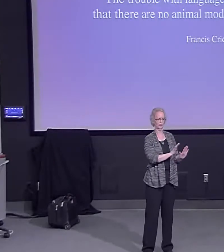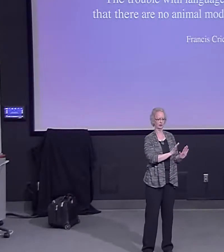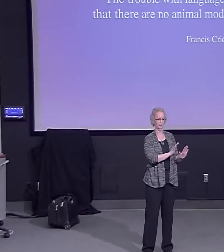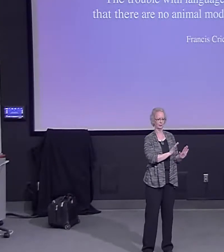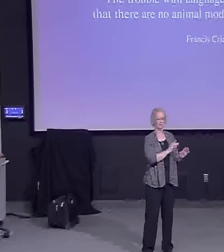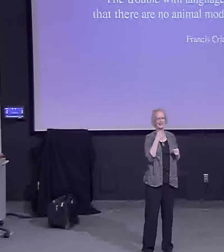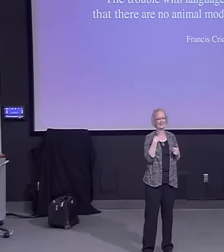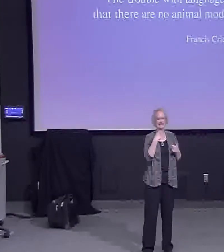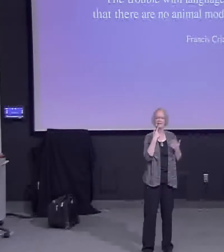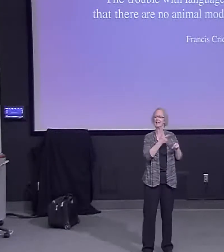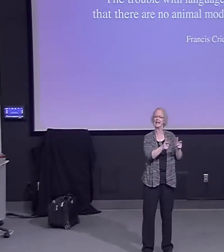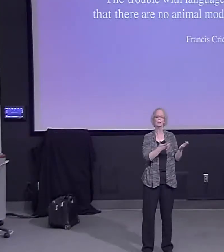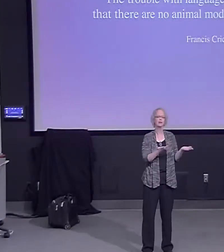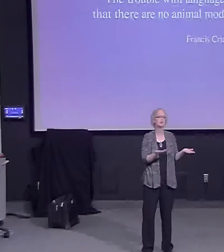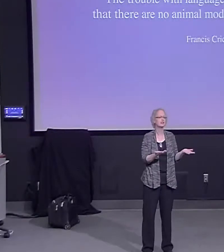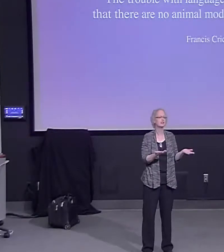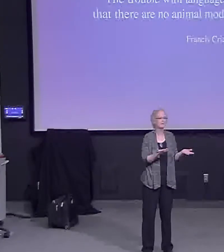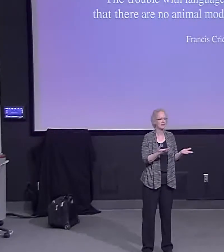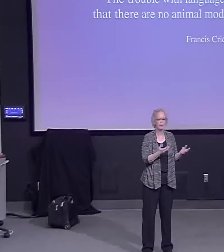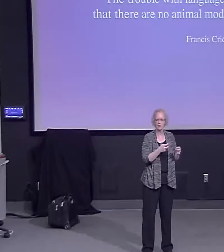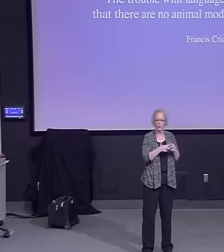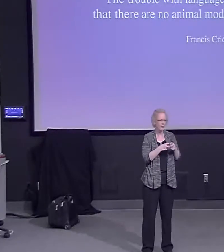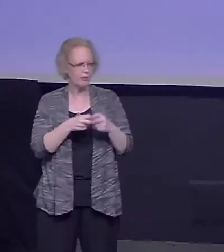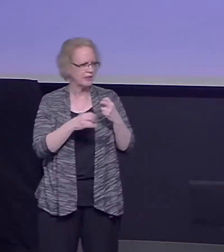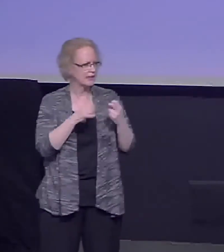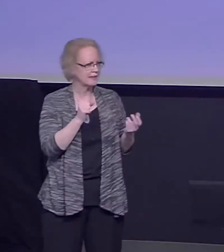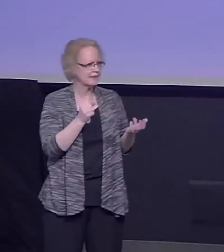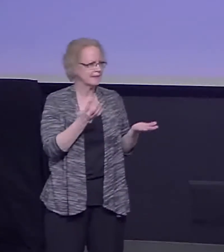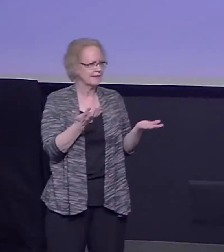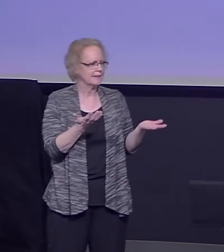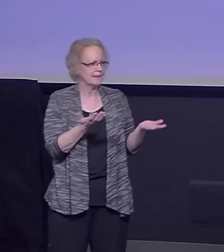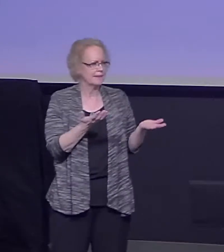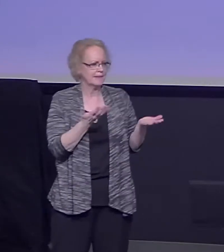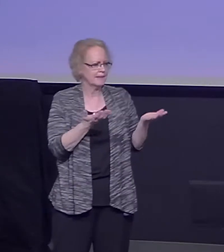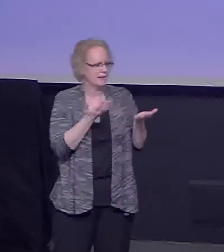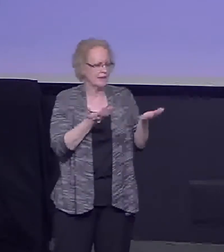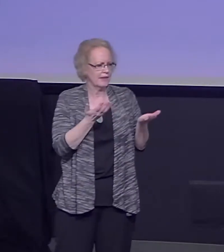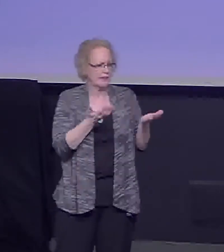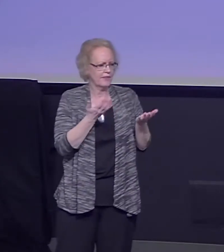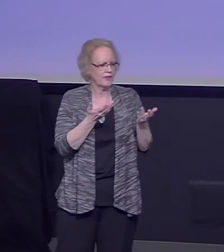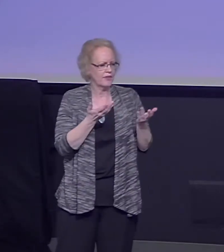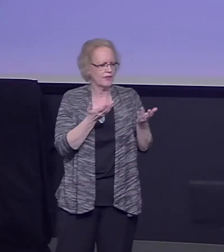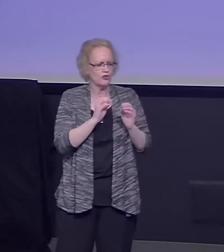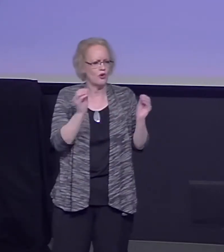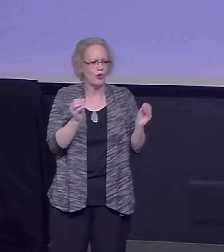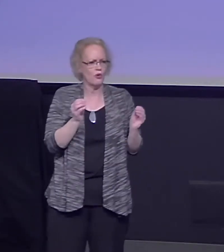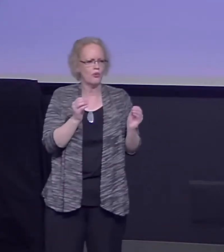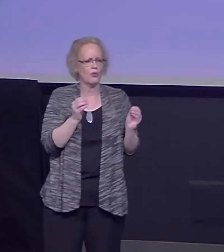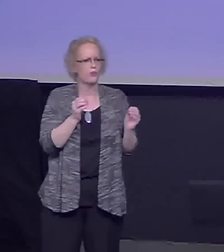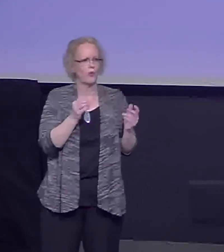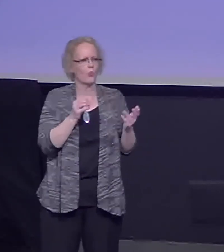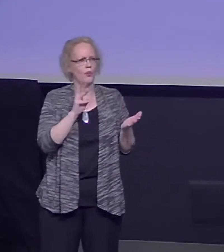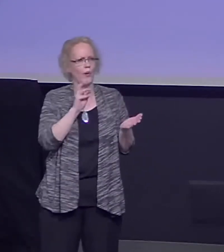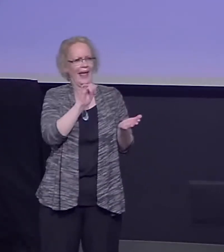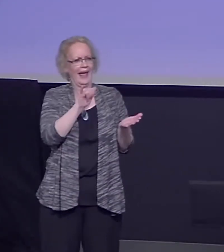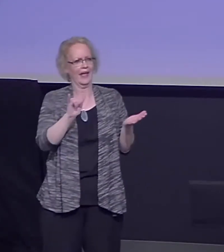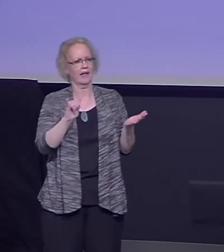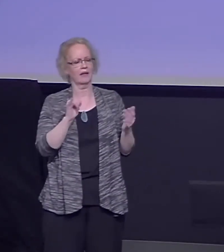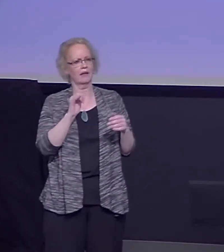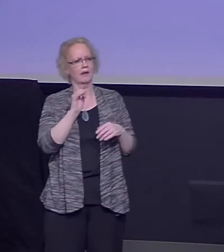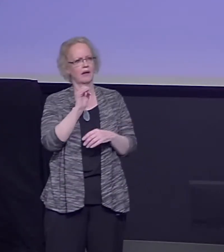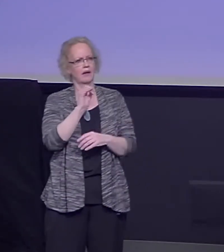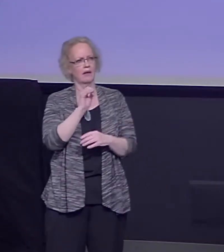with language is there are no animal models. So, what he was trying to say, if there's no way of